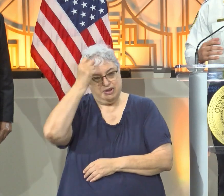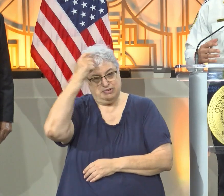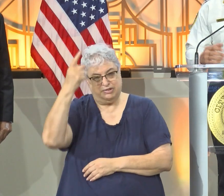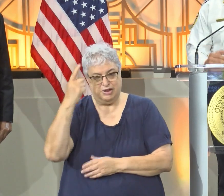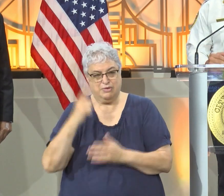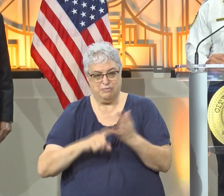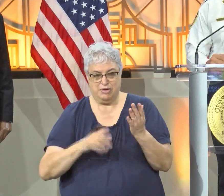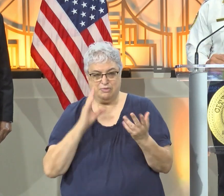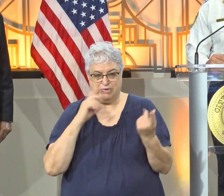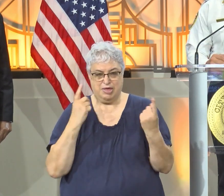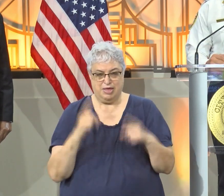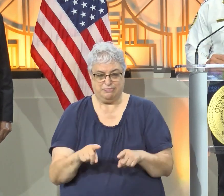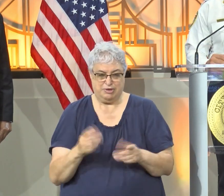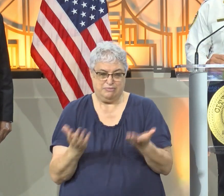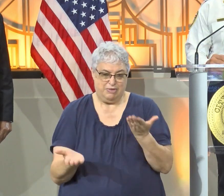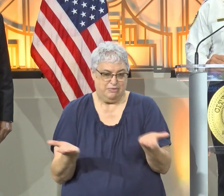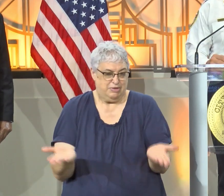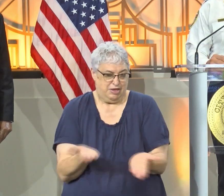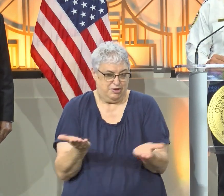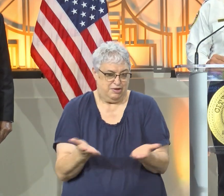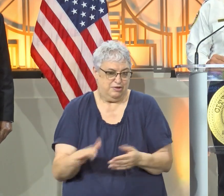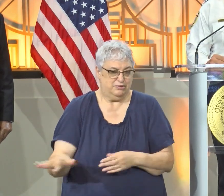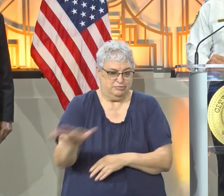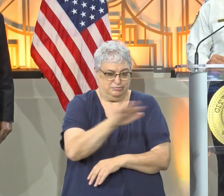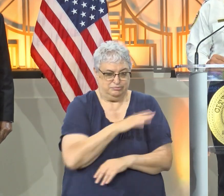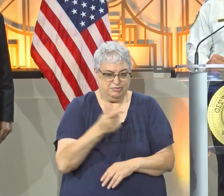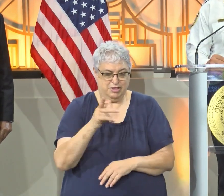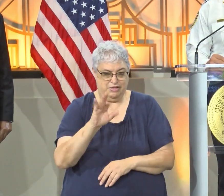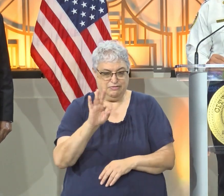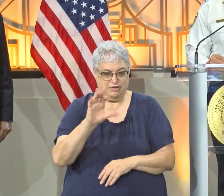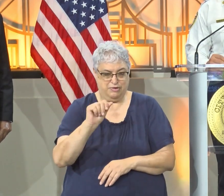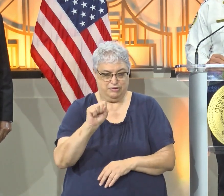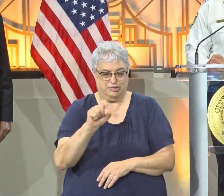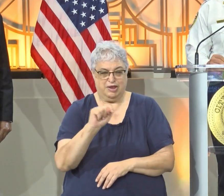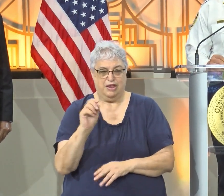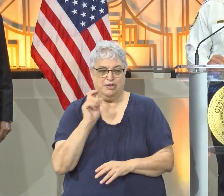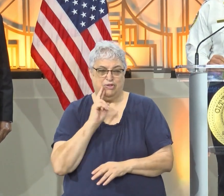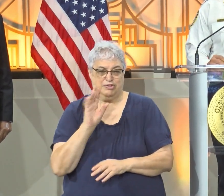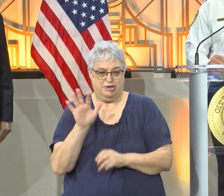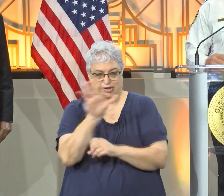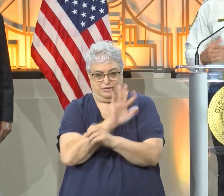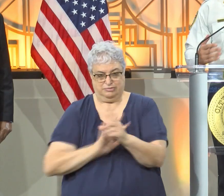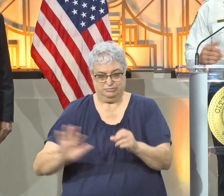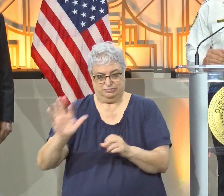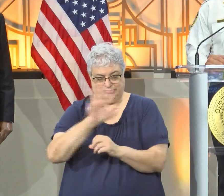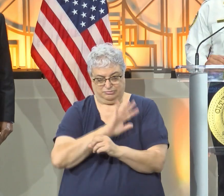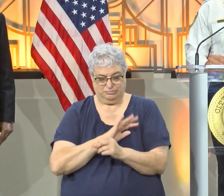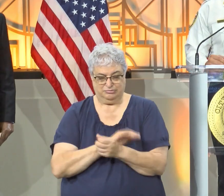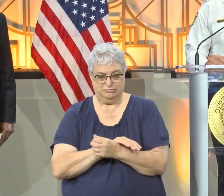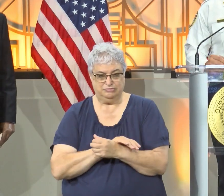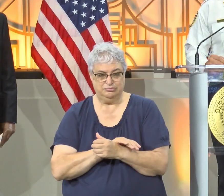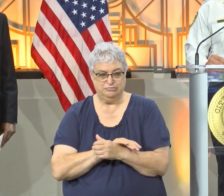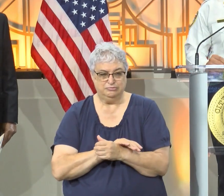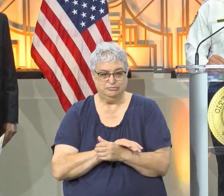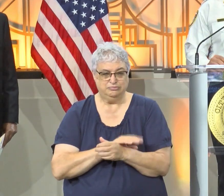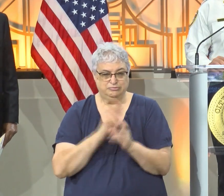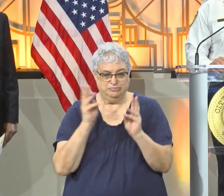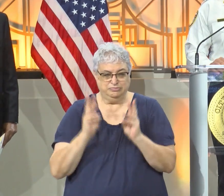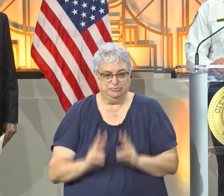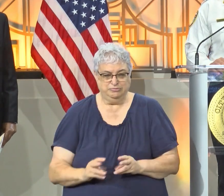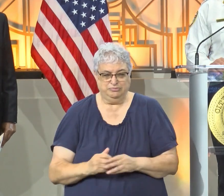of what the impact may be here in the Gulf Coast and certainly for Houston, the Houston area, in regards to the